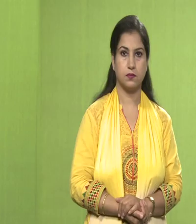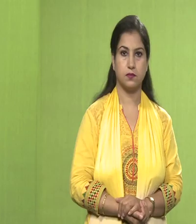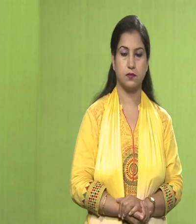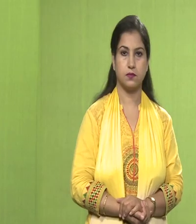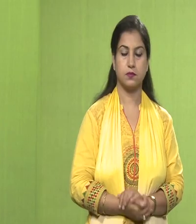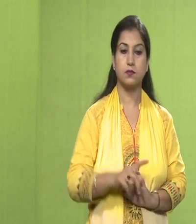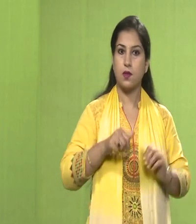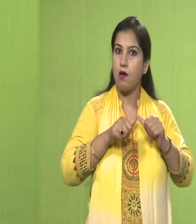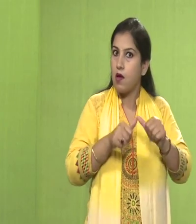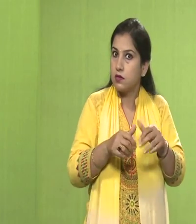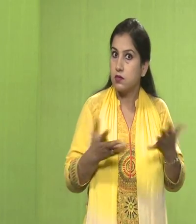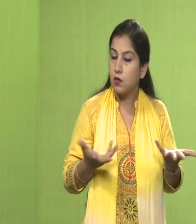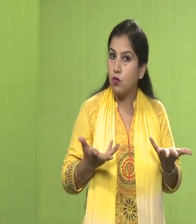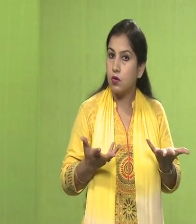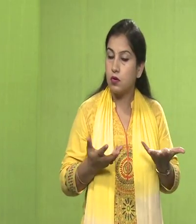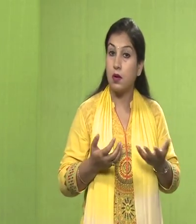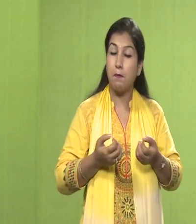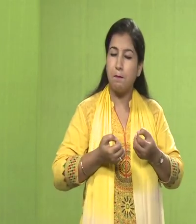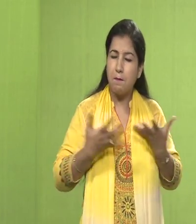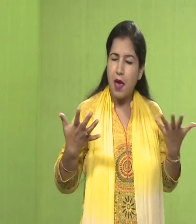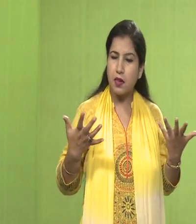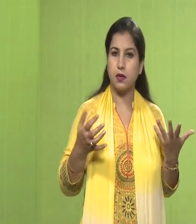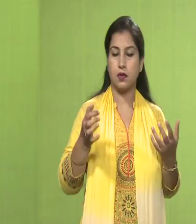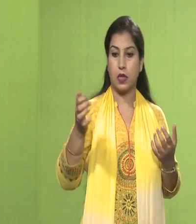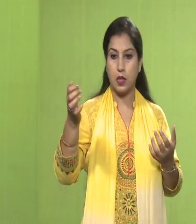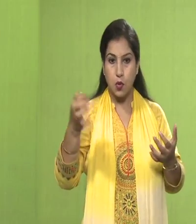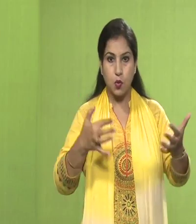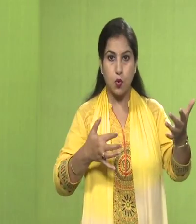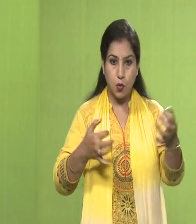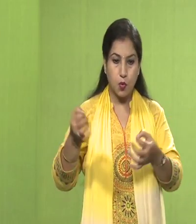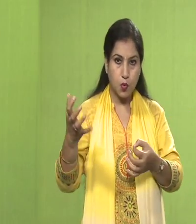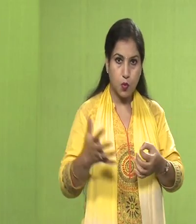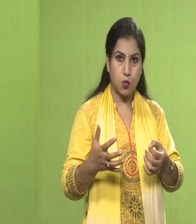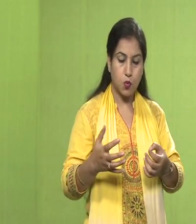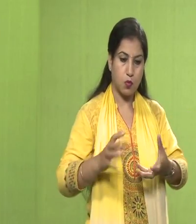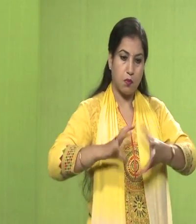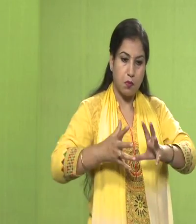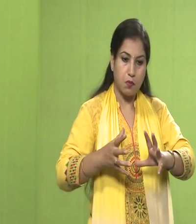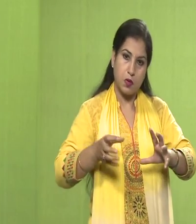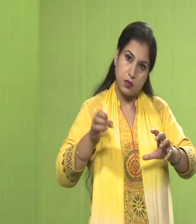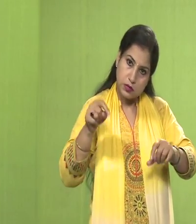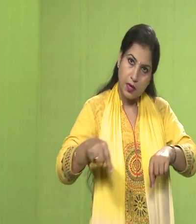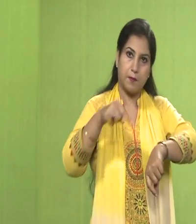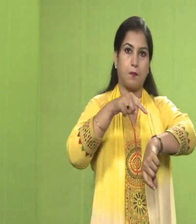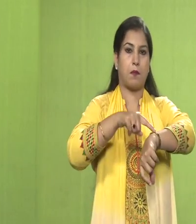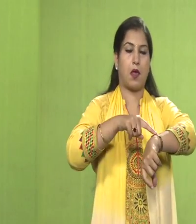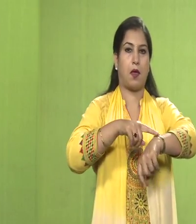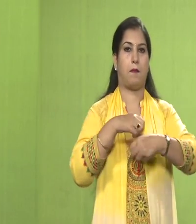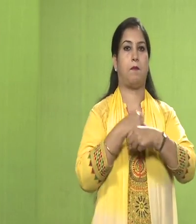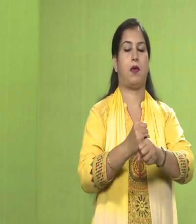The answer to this question is that many new instruments were discovered during this time period, which made the